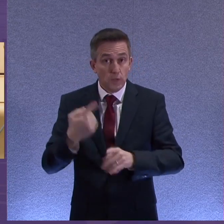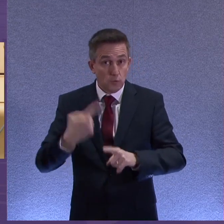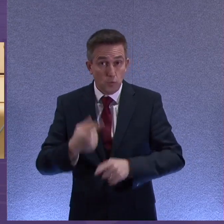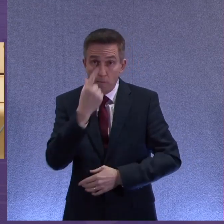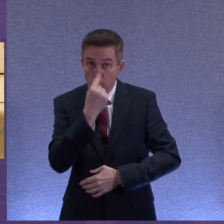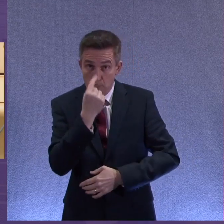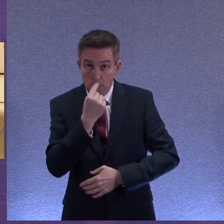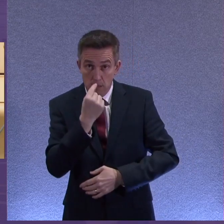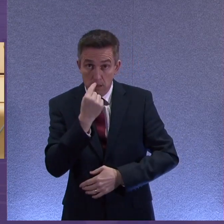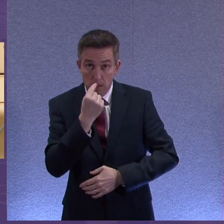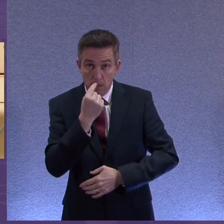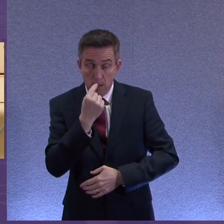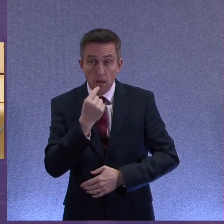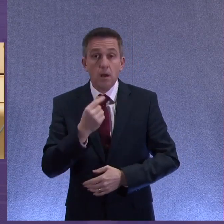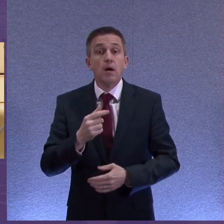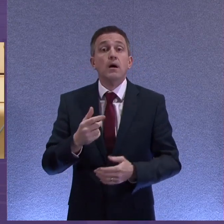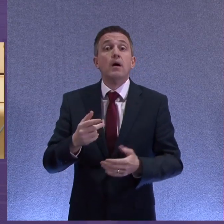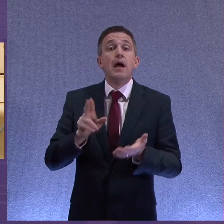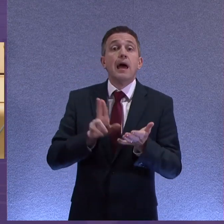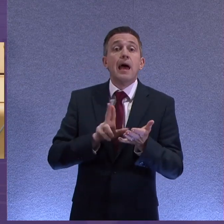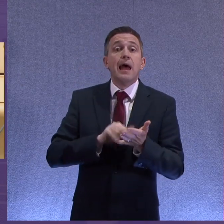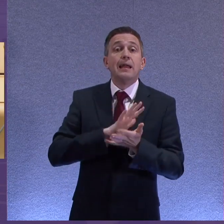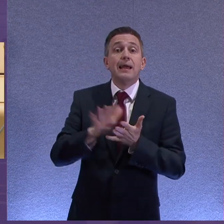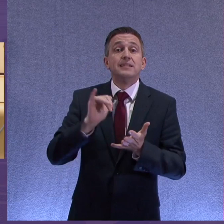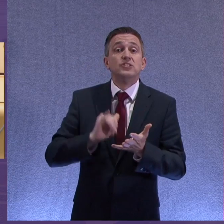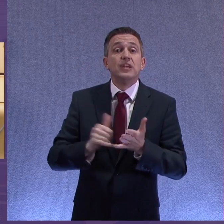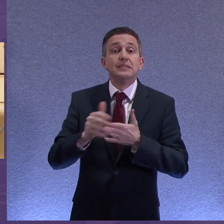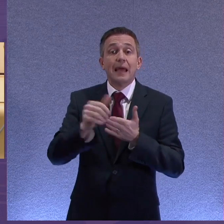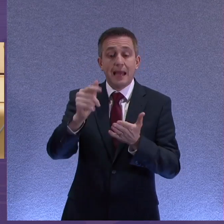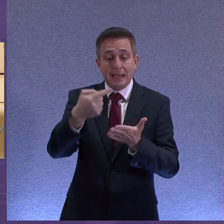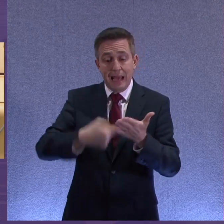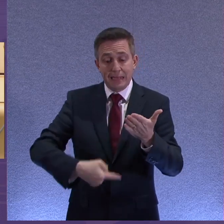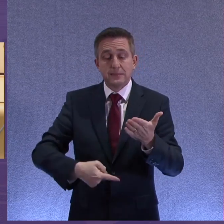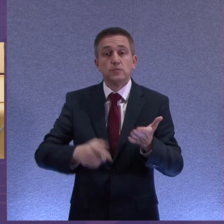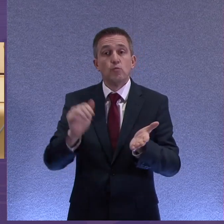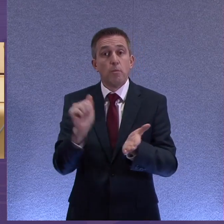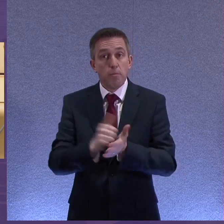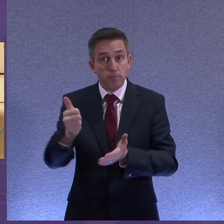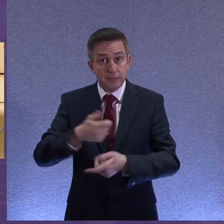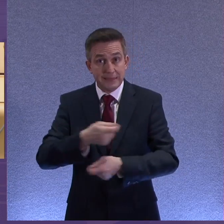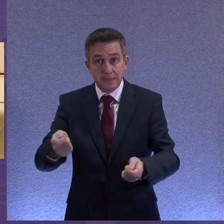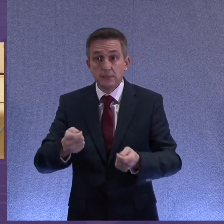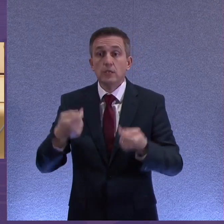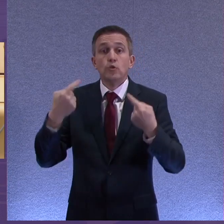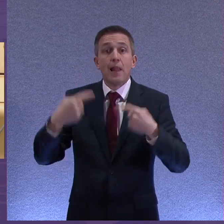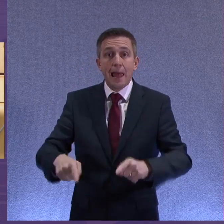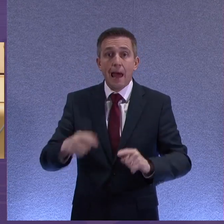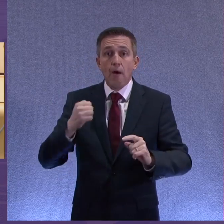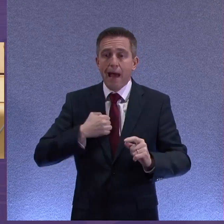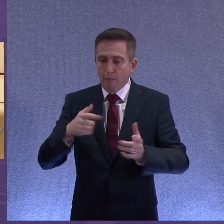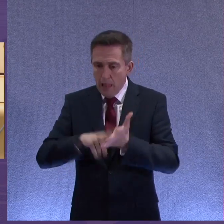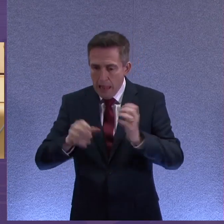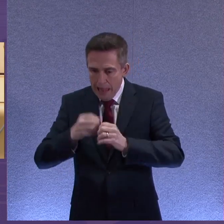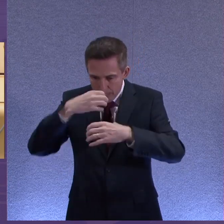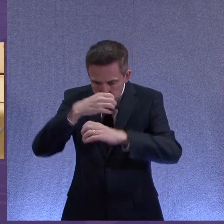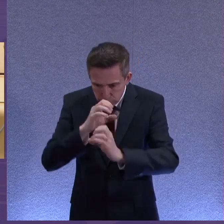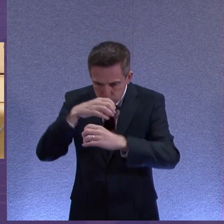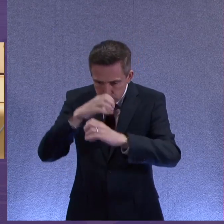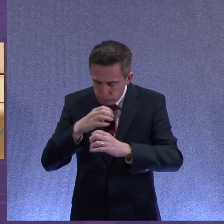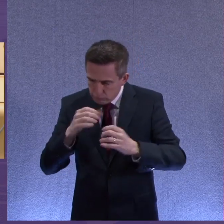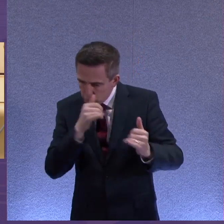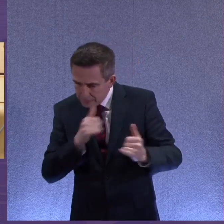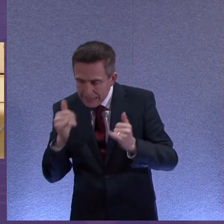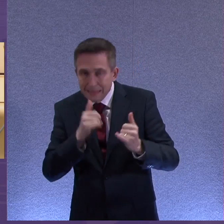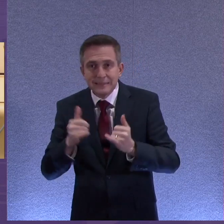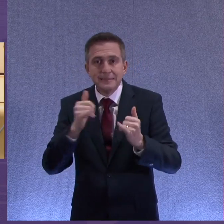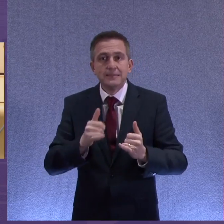publishing guidance for the NHS to support the use of the testing capacity in our laboratories that is not needed in